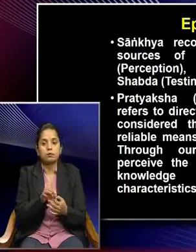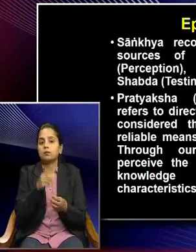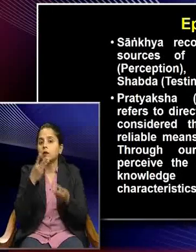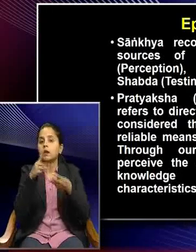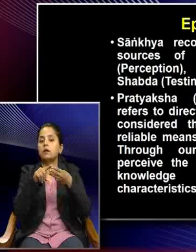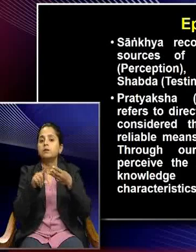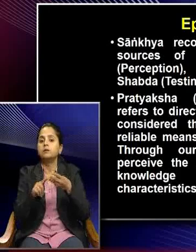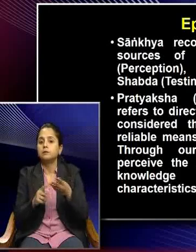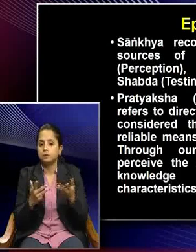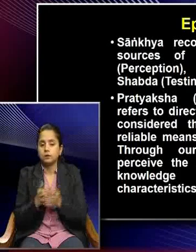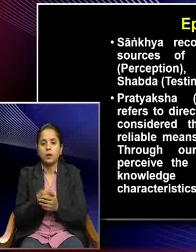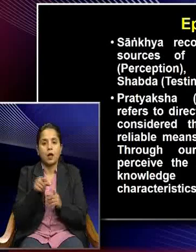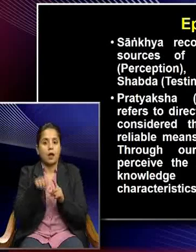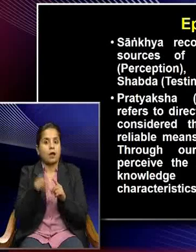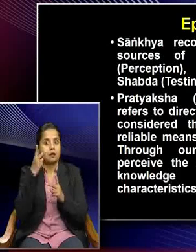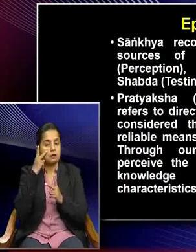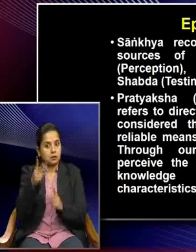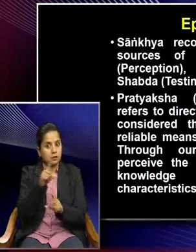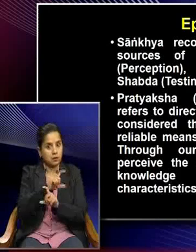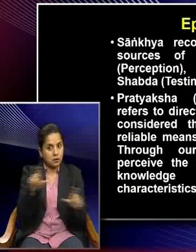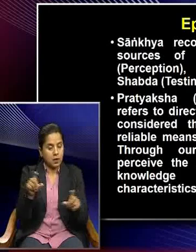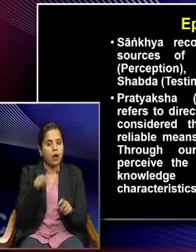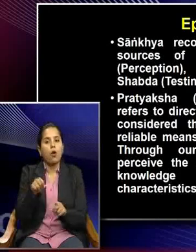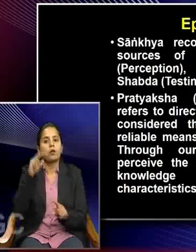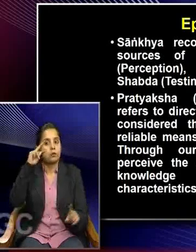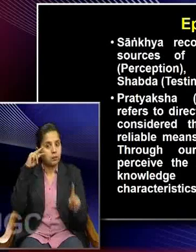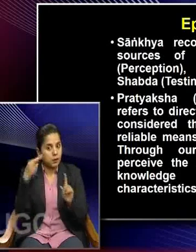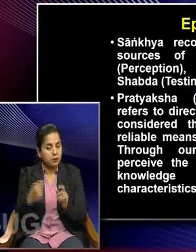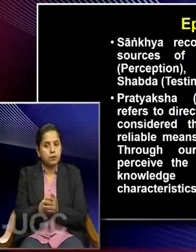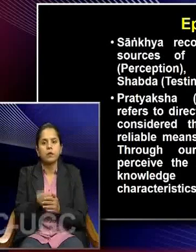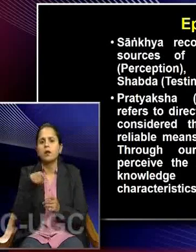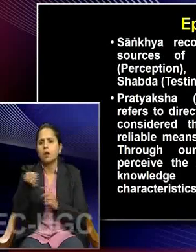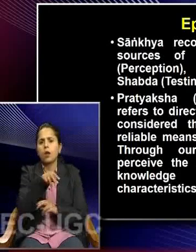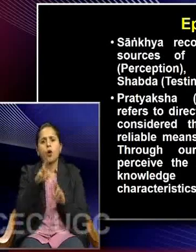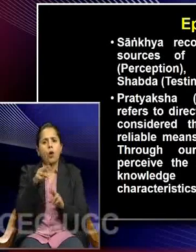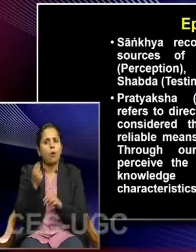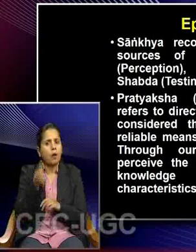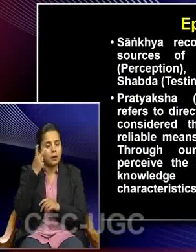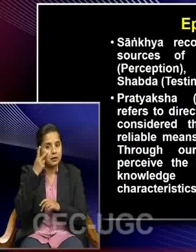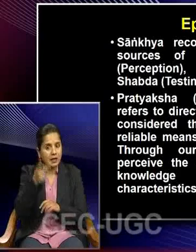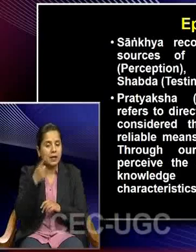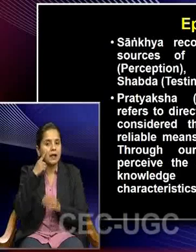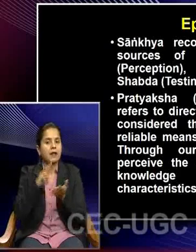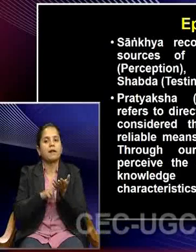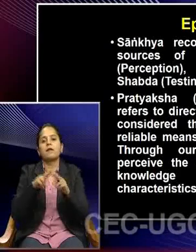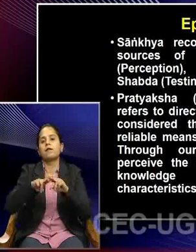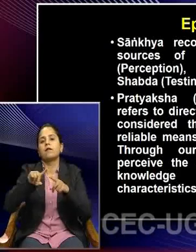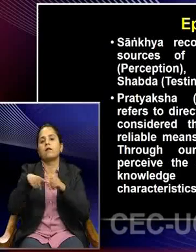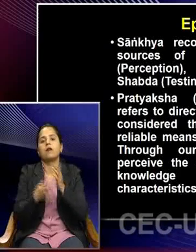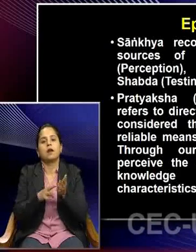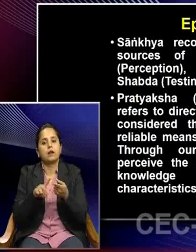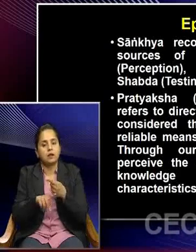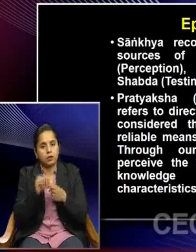is Pratyaksh, that is perception, Anuman, that is inference, and